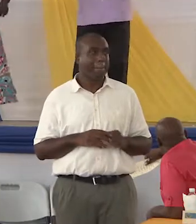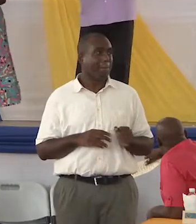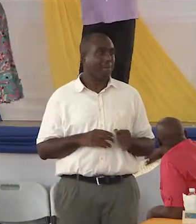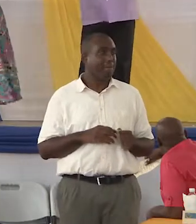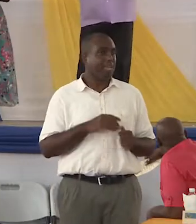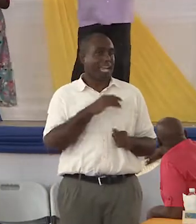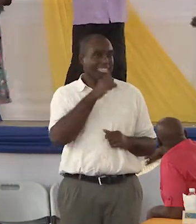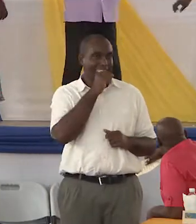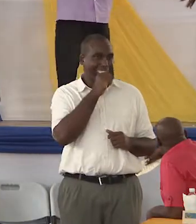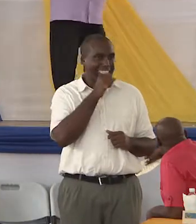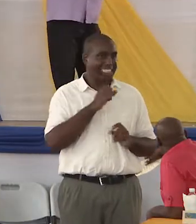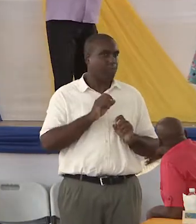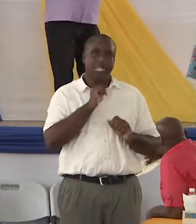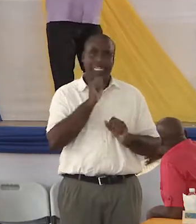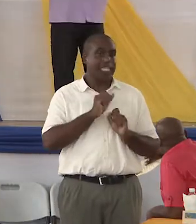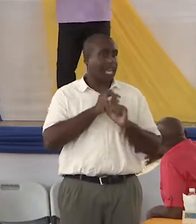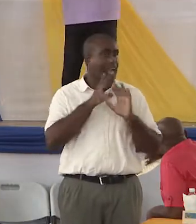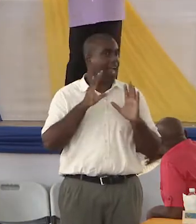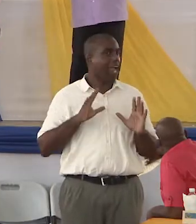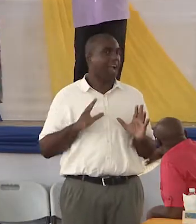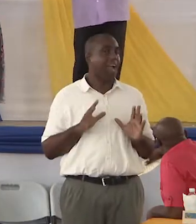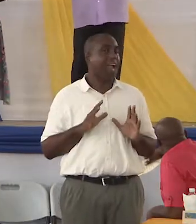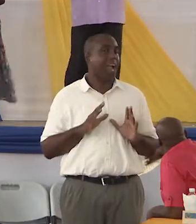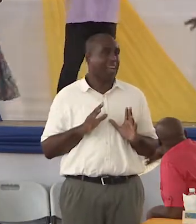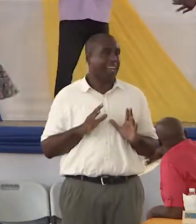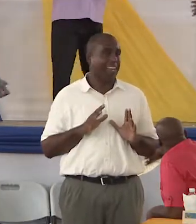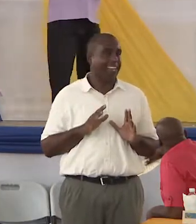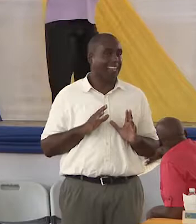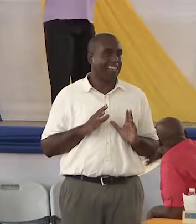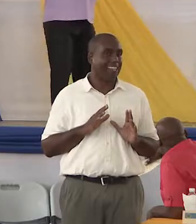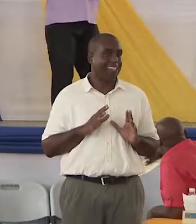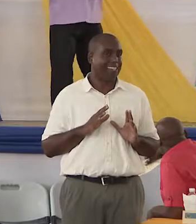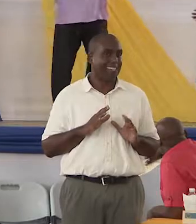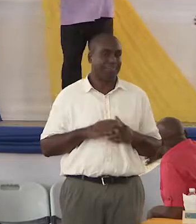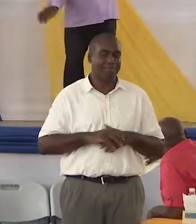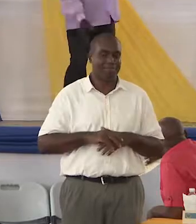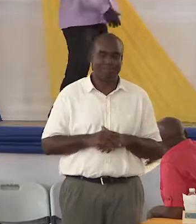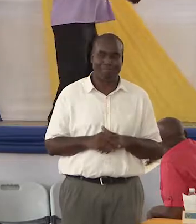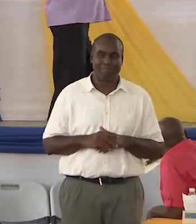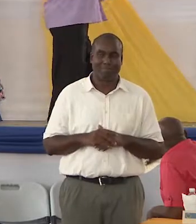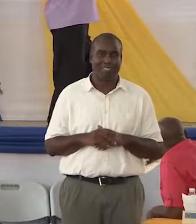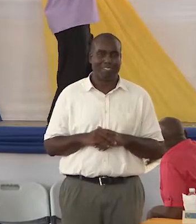its journey across the island, stay tuned, listen in, keep your ears